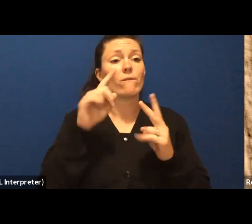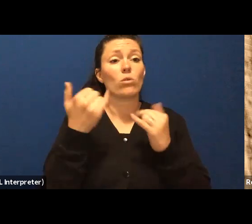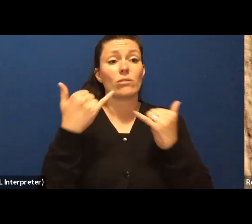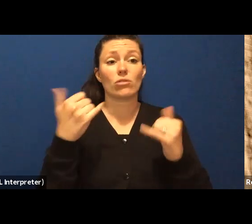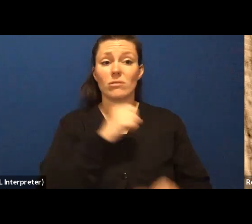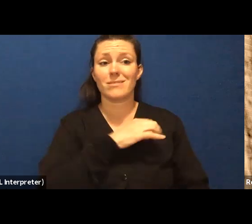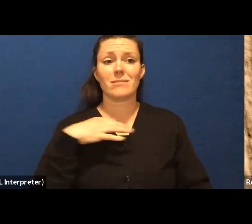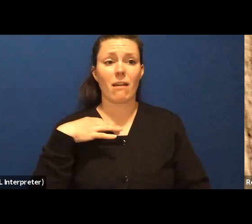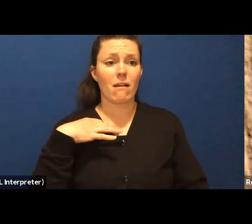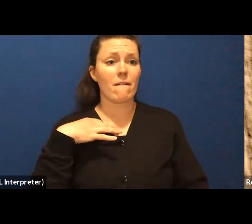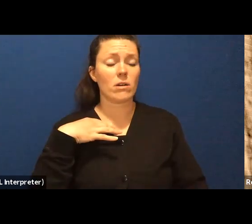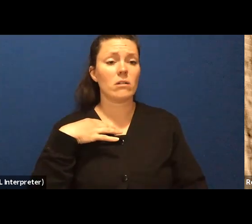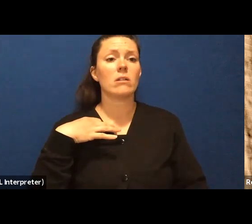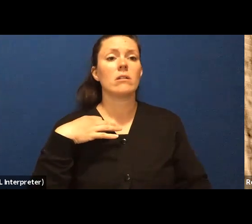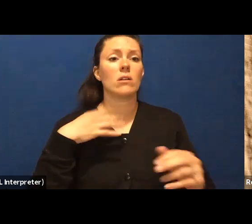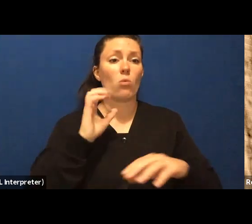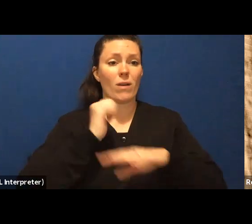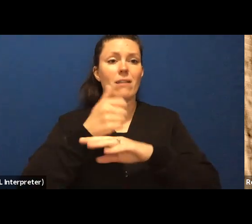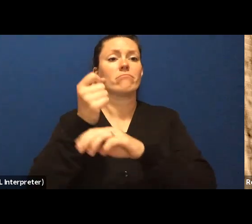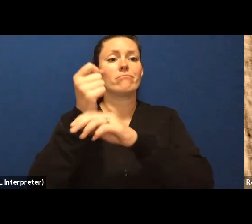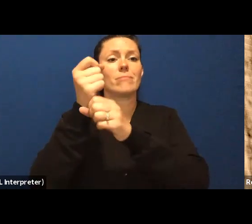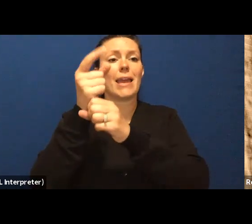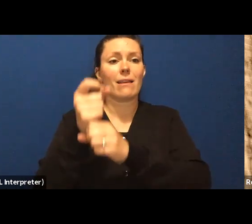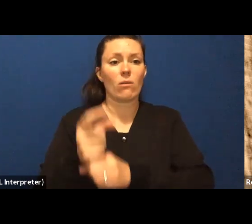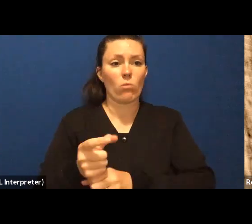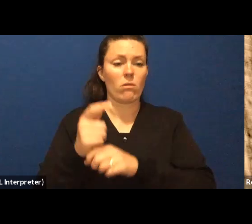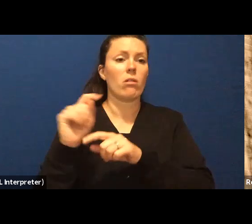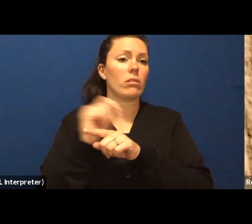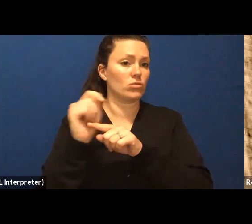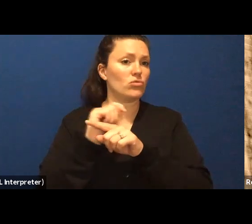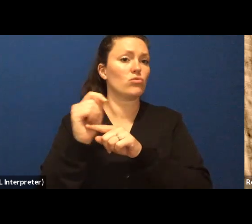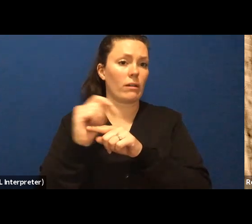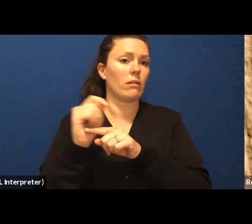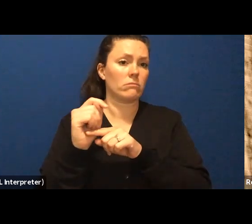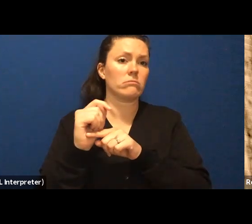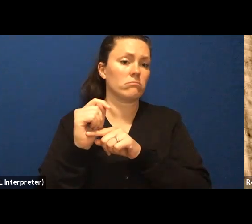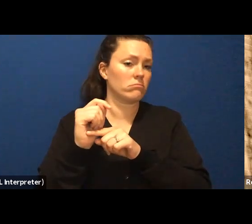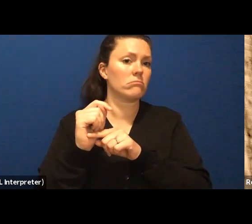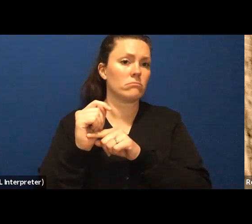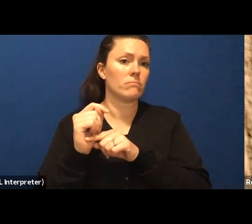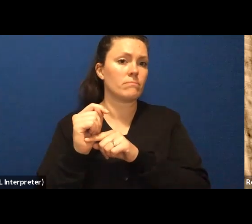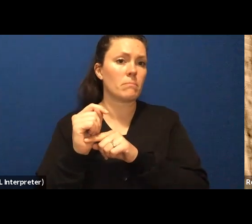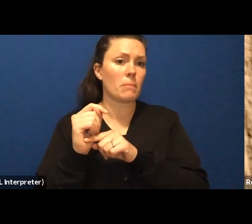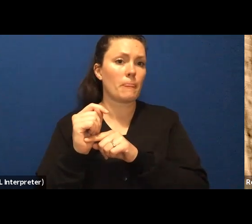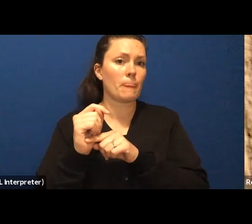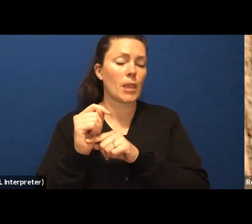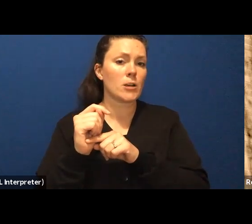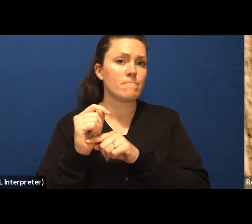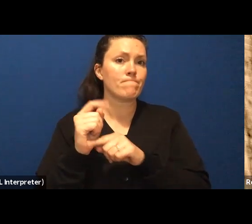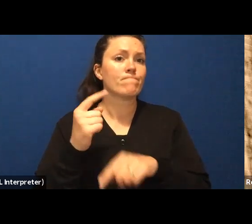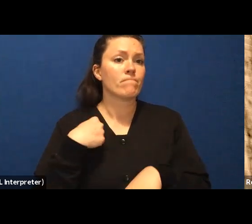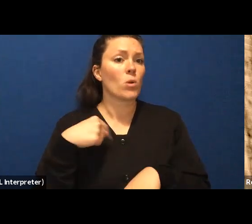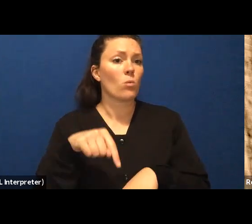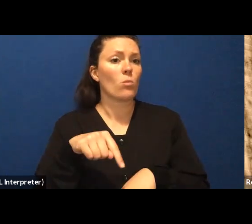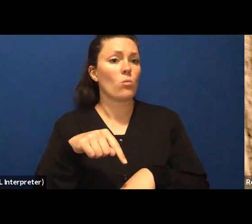we're putting in place annual trainings. And we have